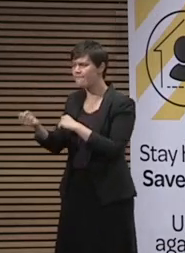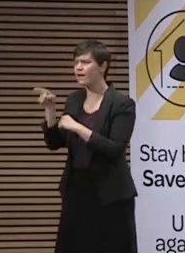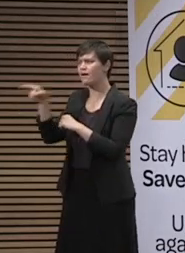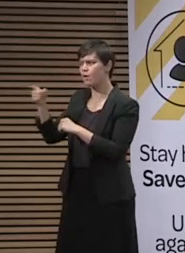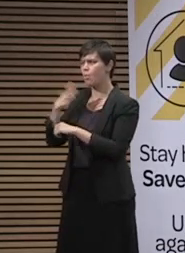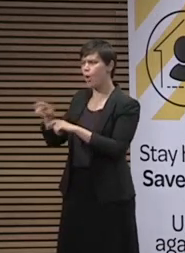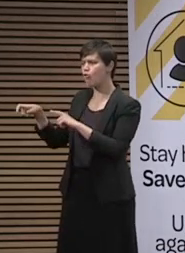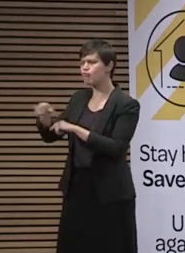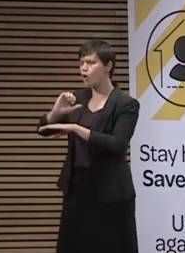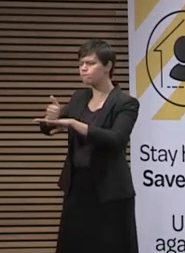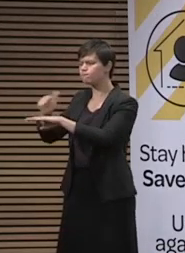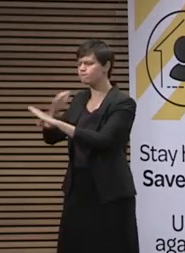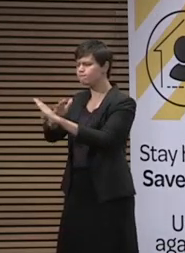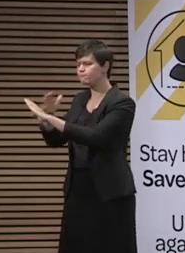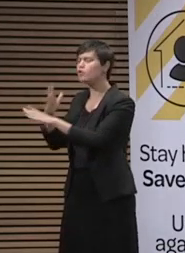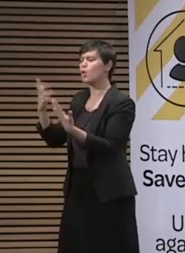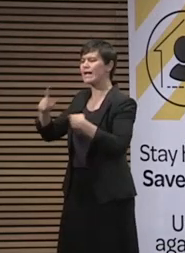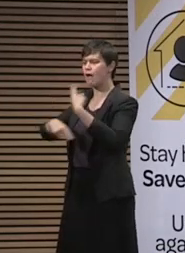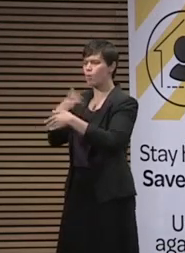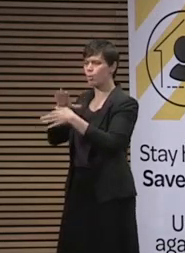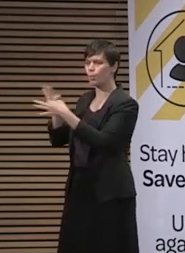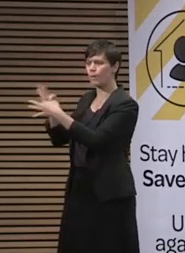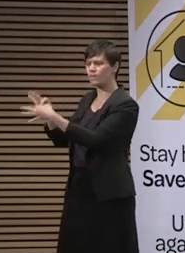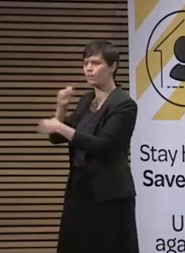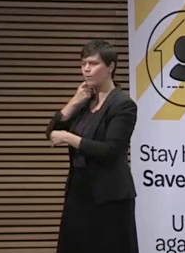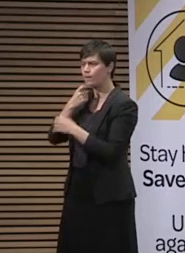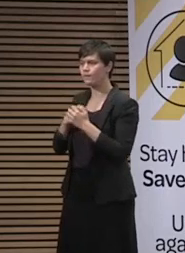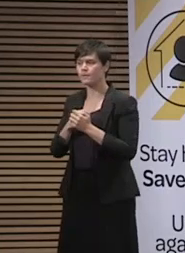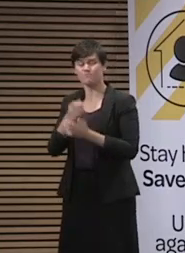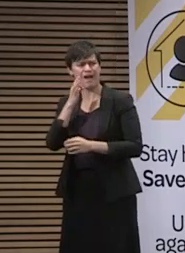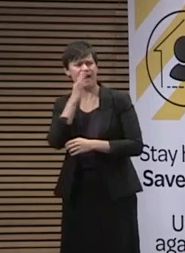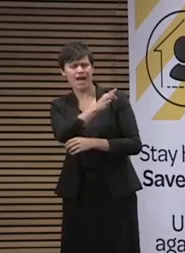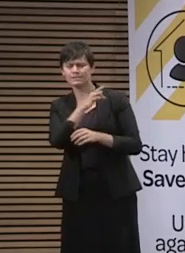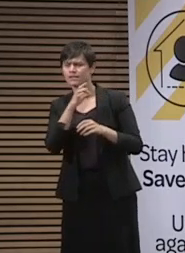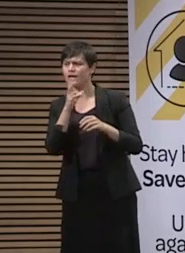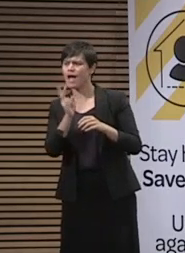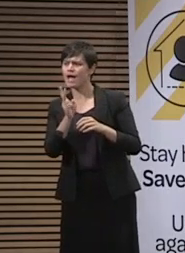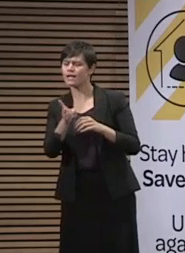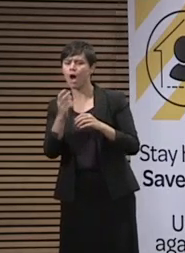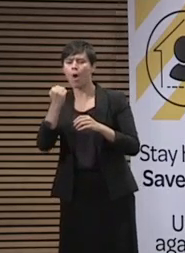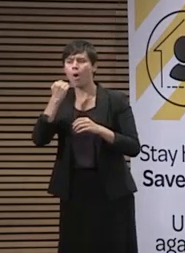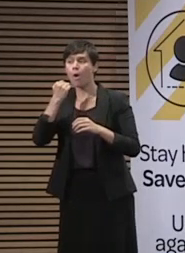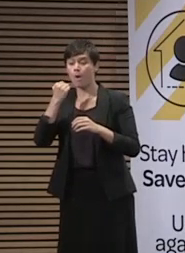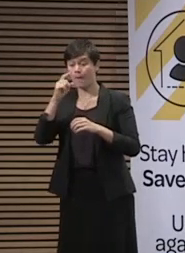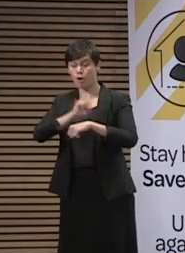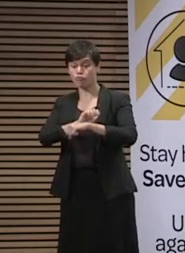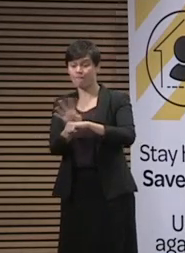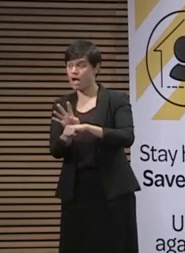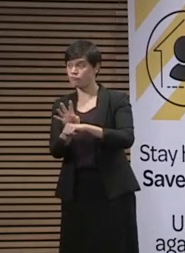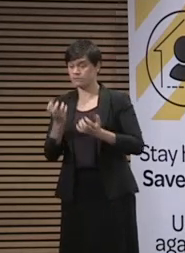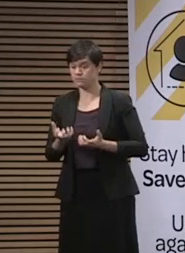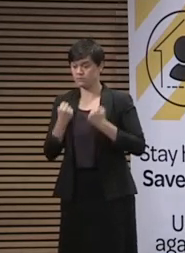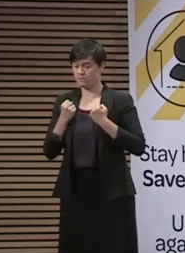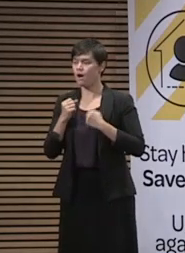being established locally. Just one more Yep. question for Dr. Bloomfield. Do we have any numbers or statistics on Māori or Pacific who might have